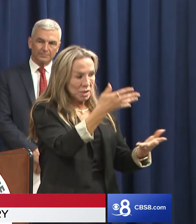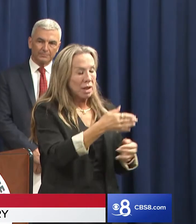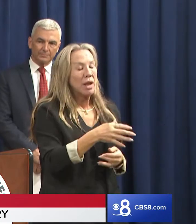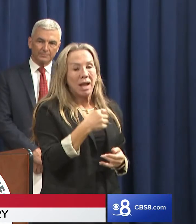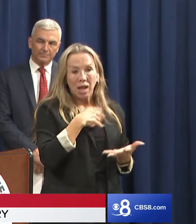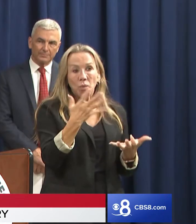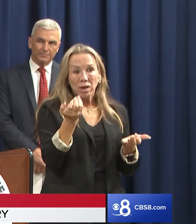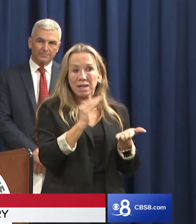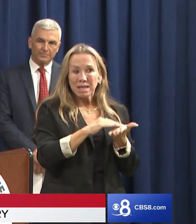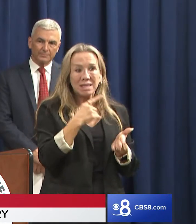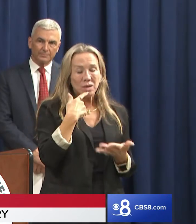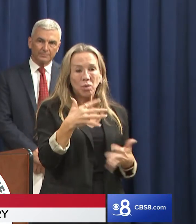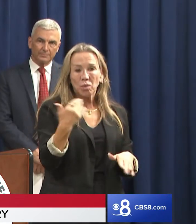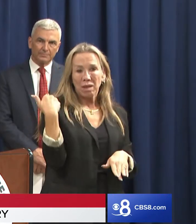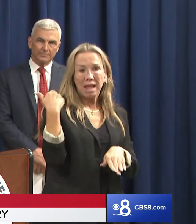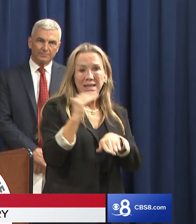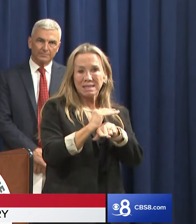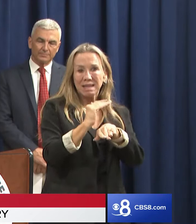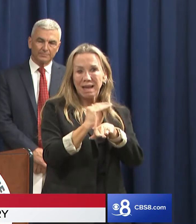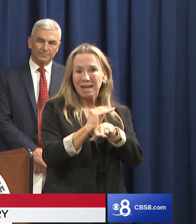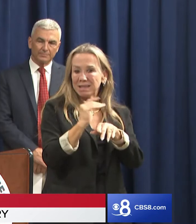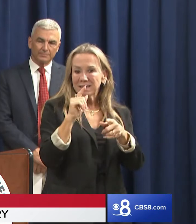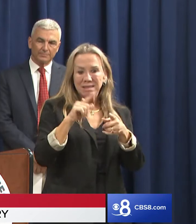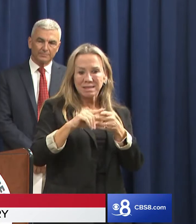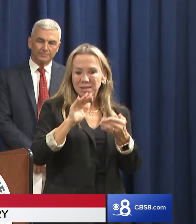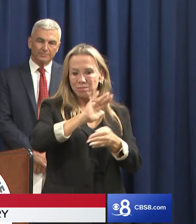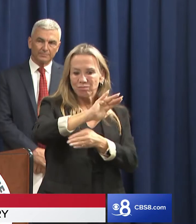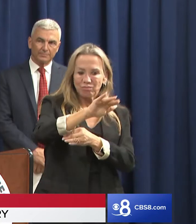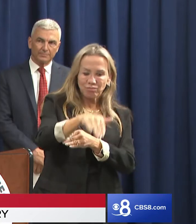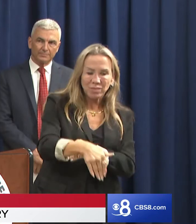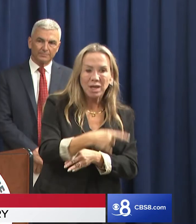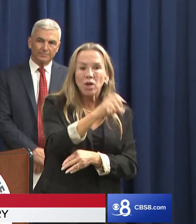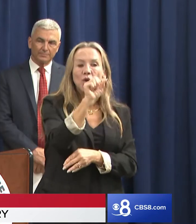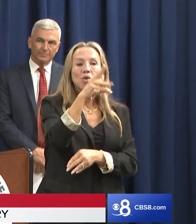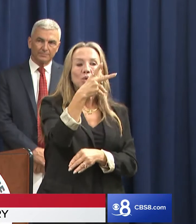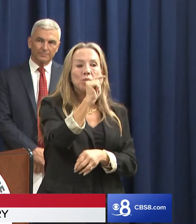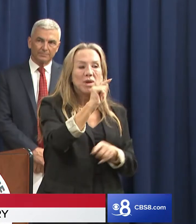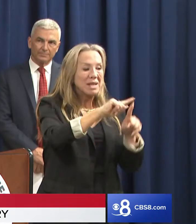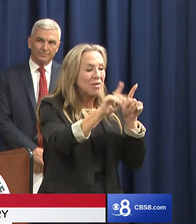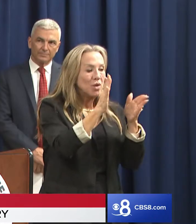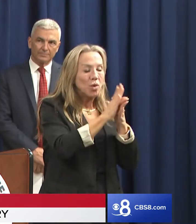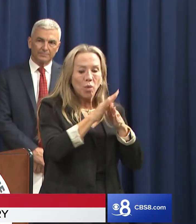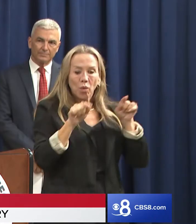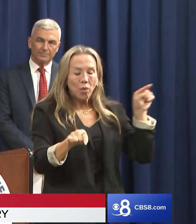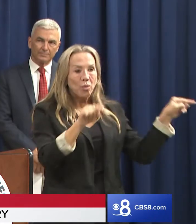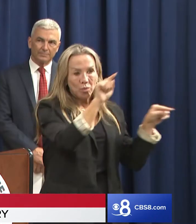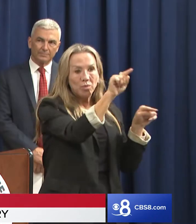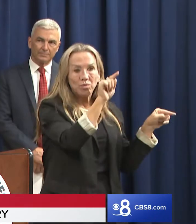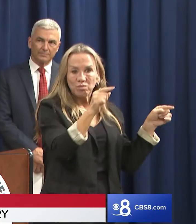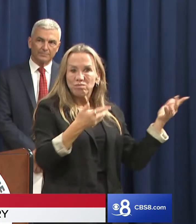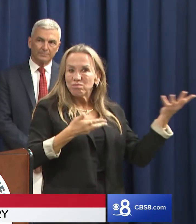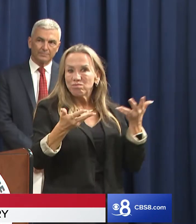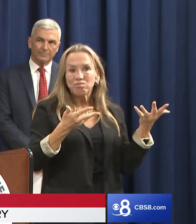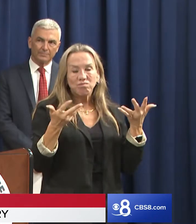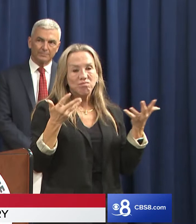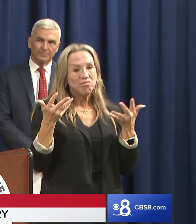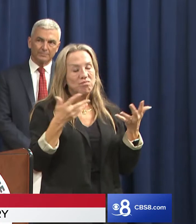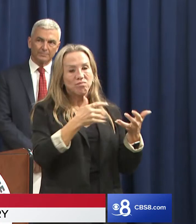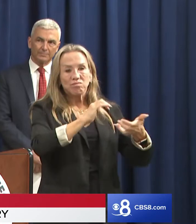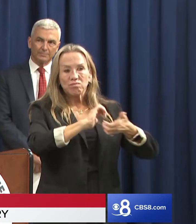They were on calls last night up until the middle of the night trying to get sure that they get the information. And the important thing is to